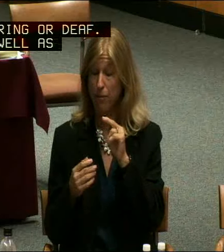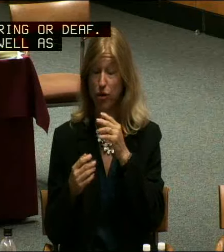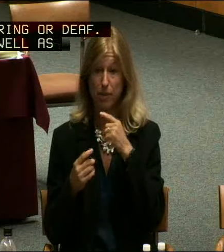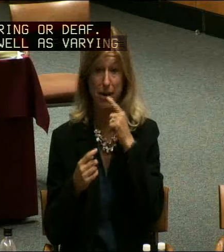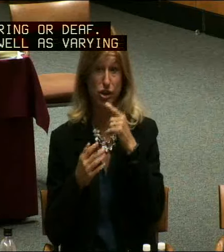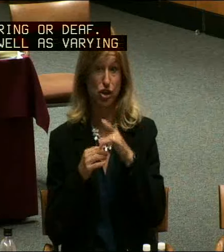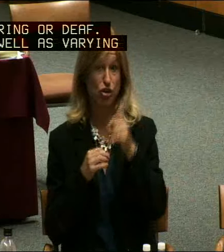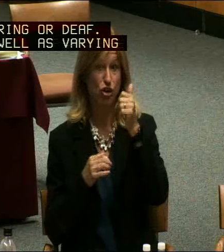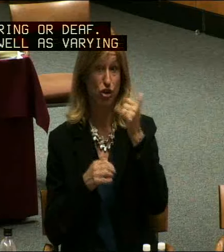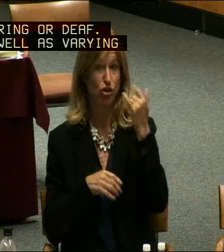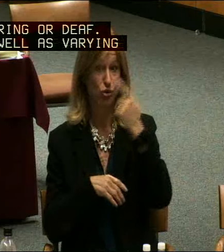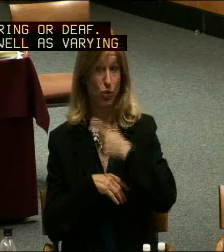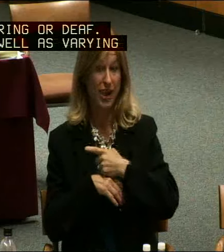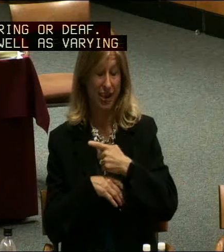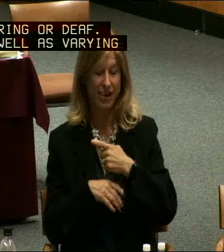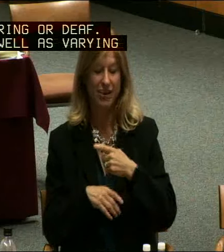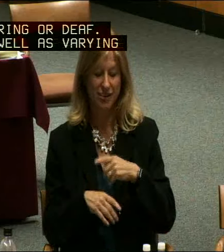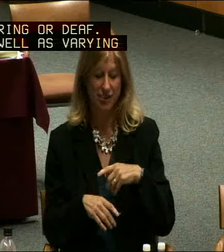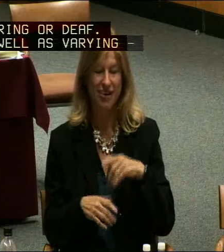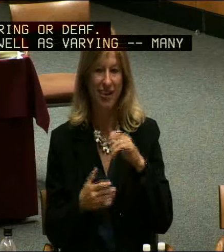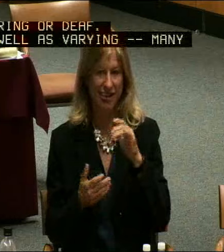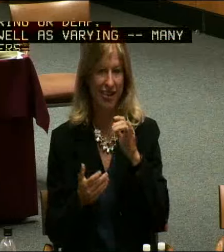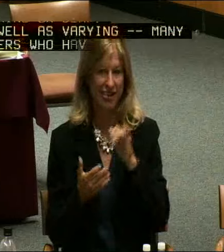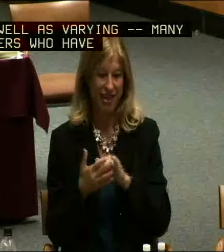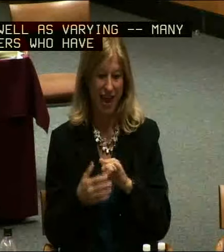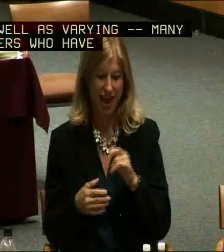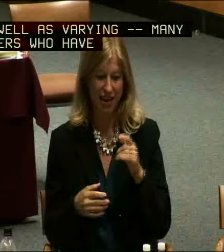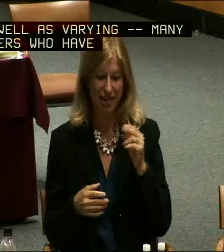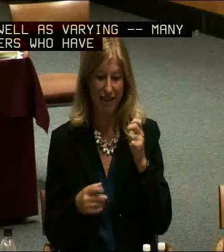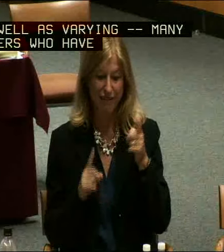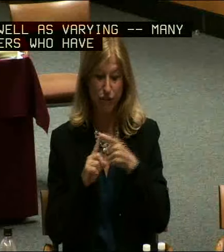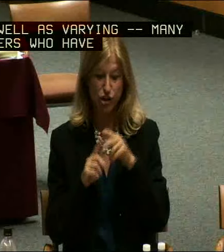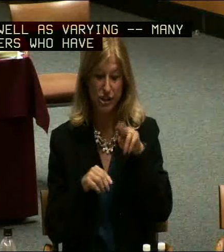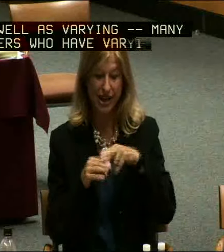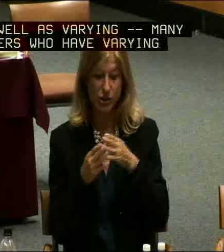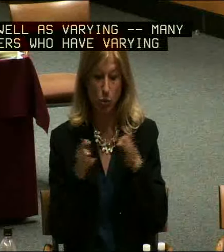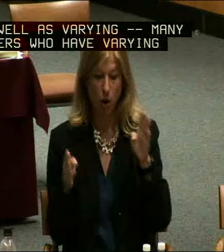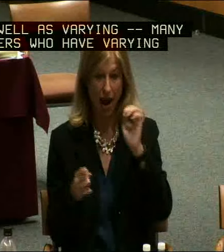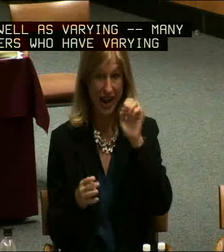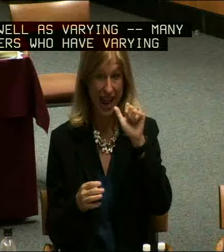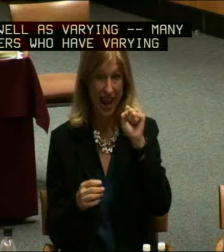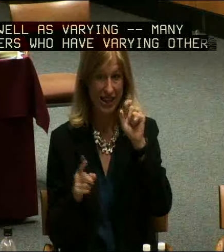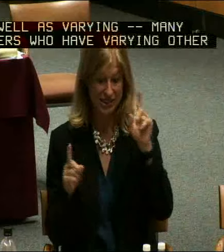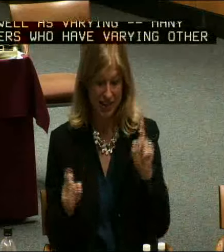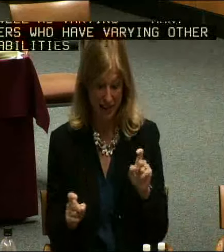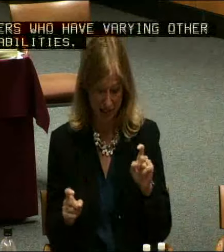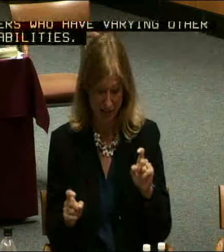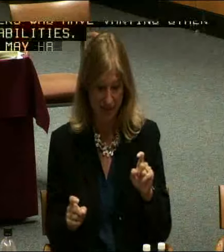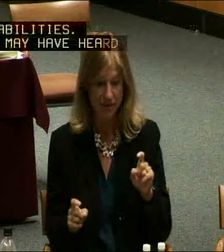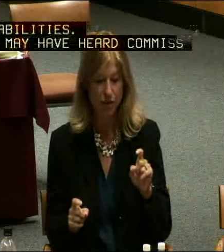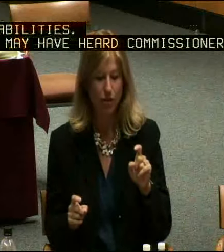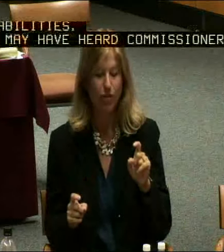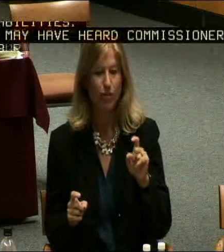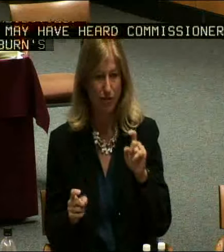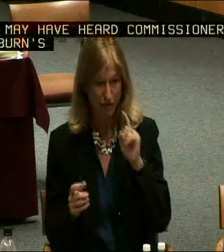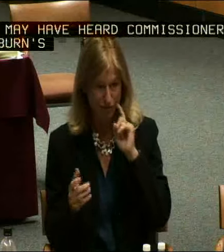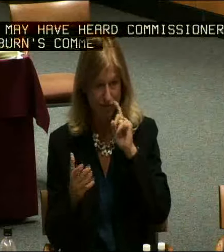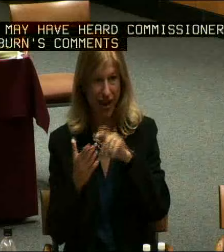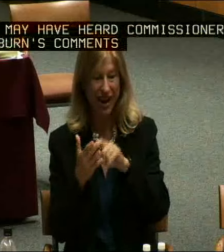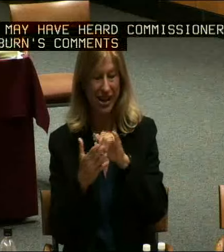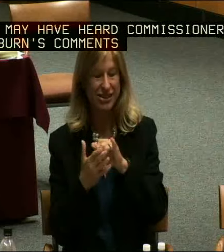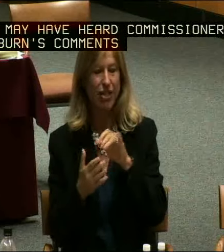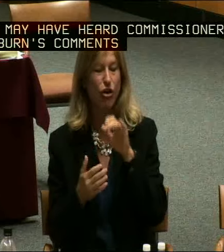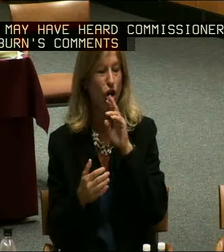You may have heard Commissioner Clyburn's comments earlier today when she said the first